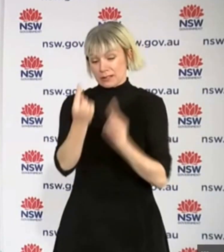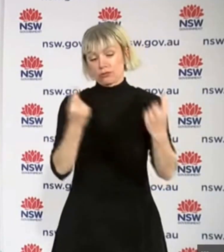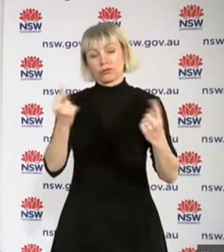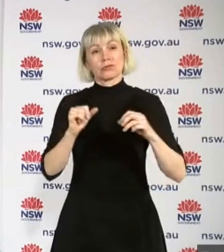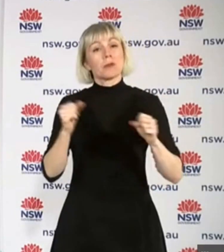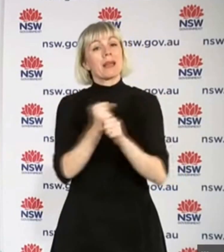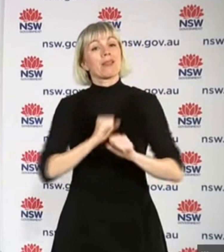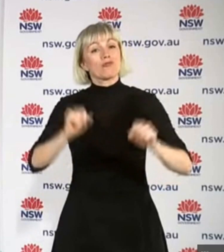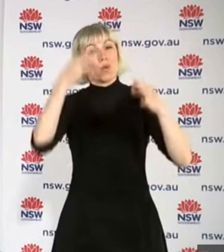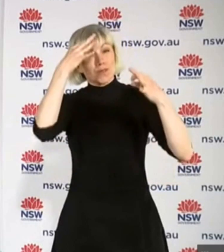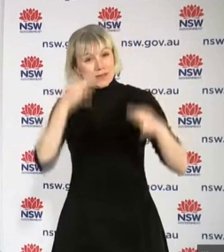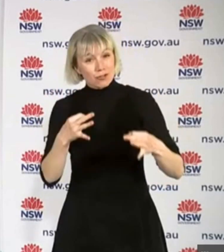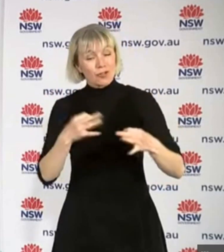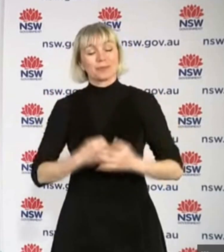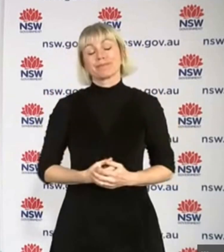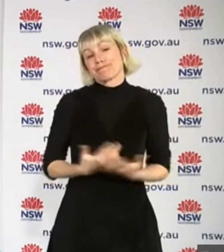consequences of their decisions are.